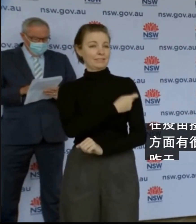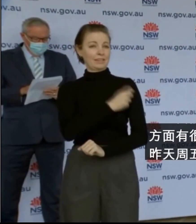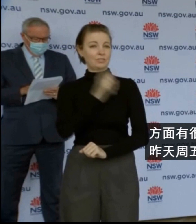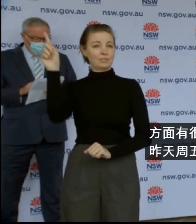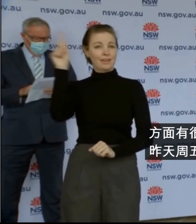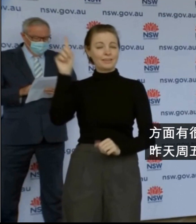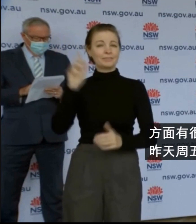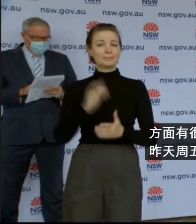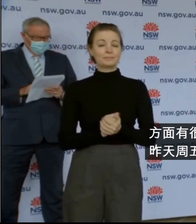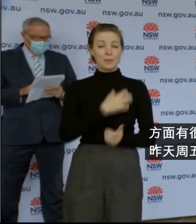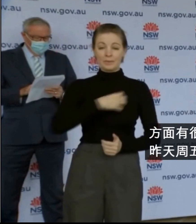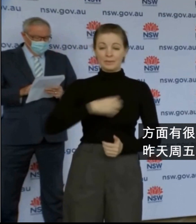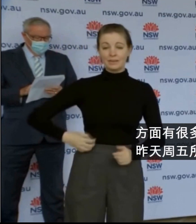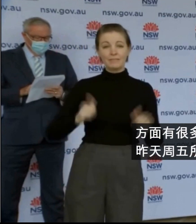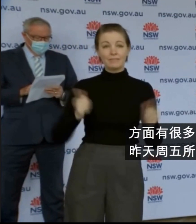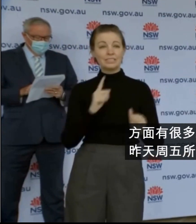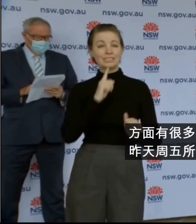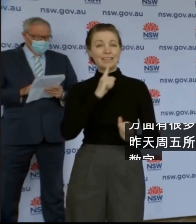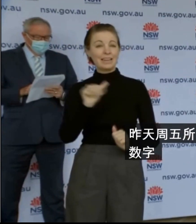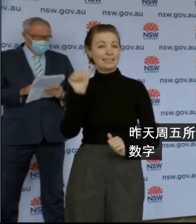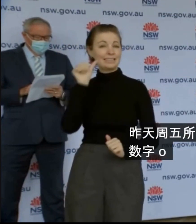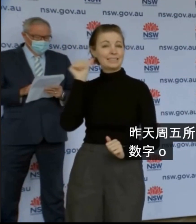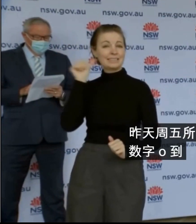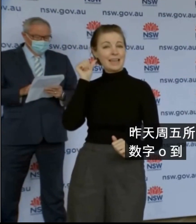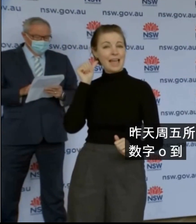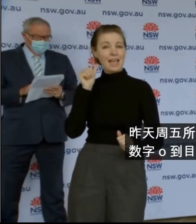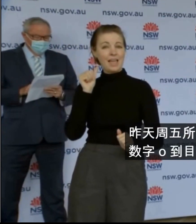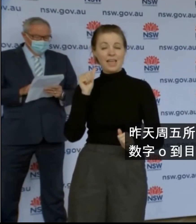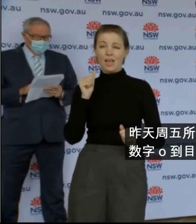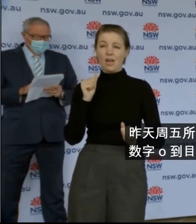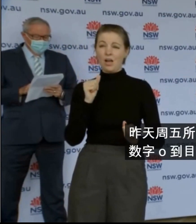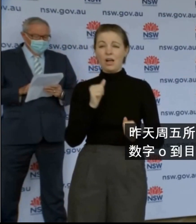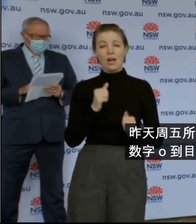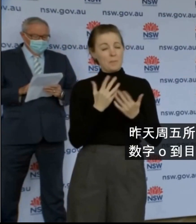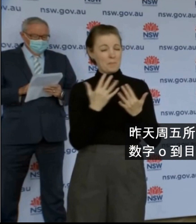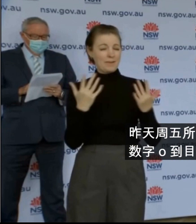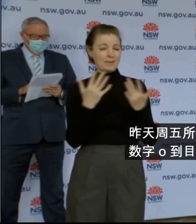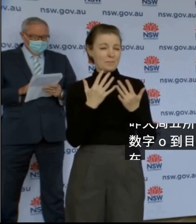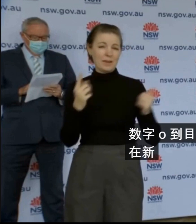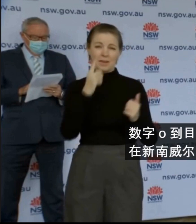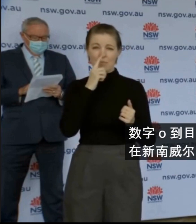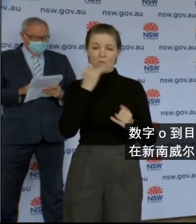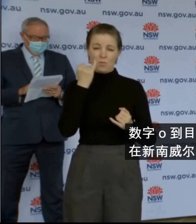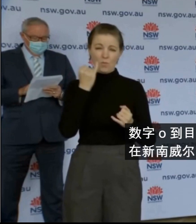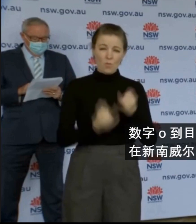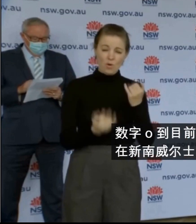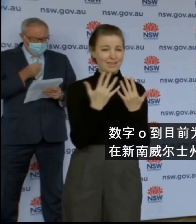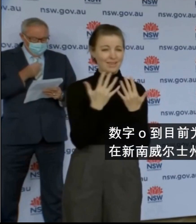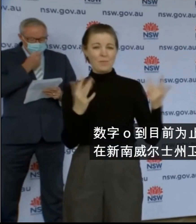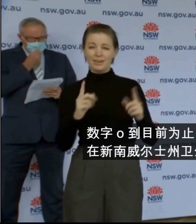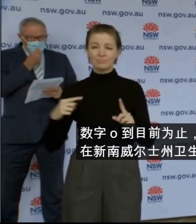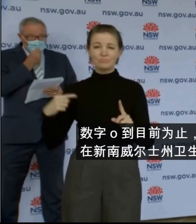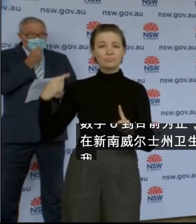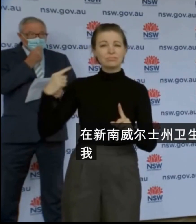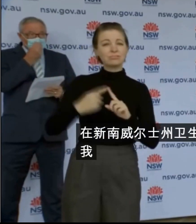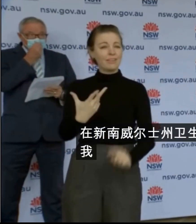said yesterday, Friday, we gave the highest number of vaccines so far in our program across New South Wales health